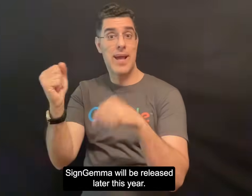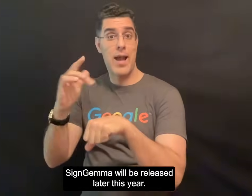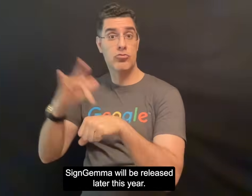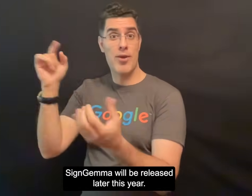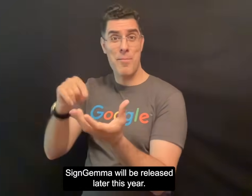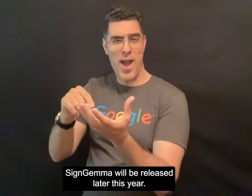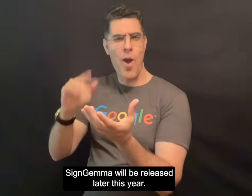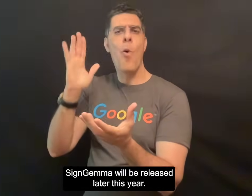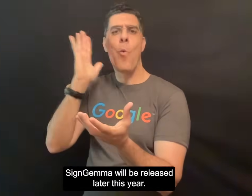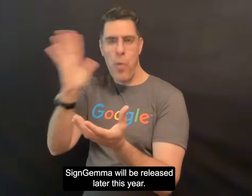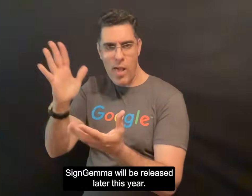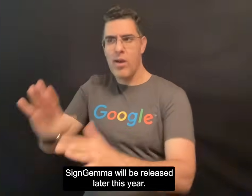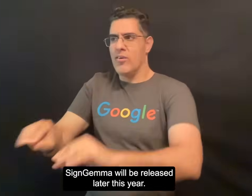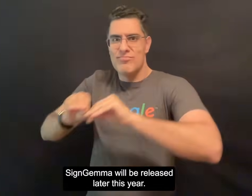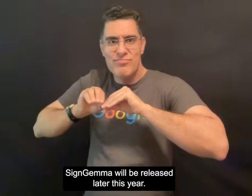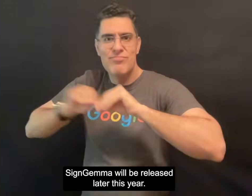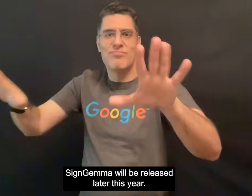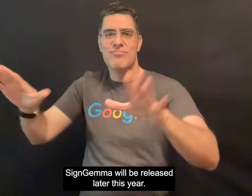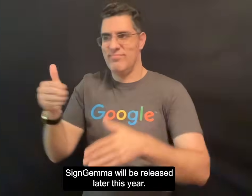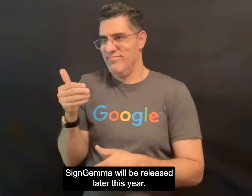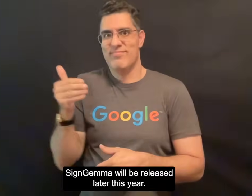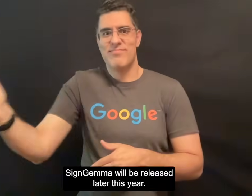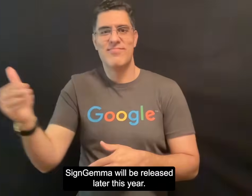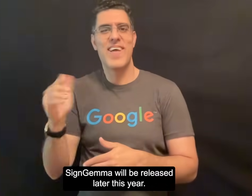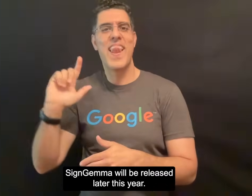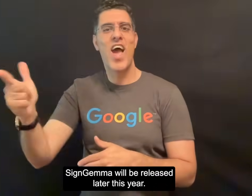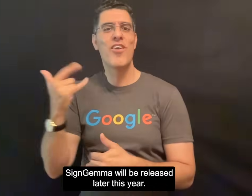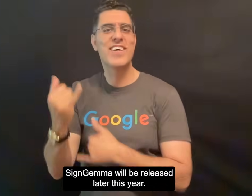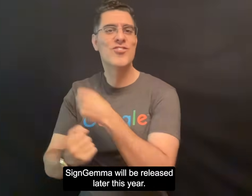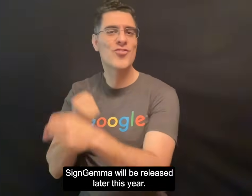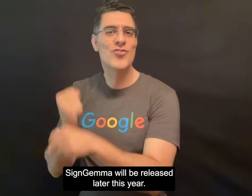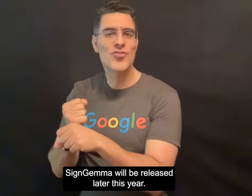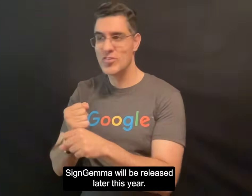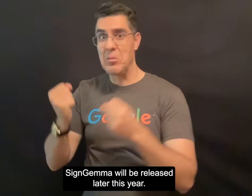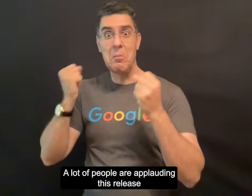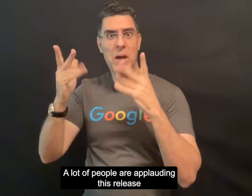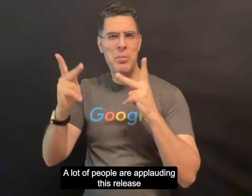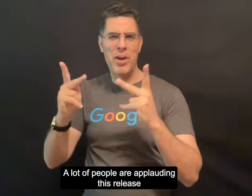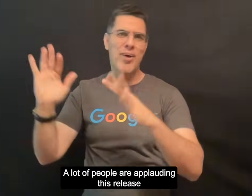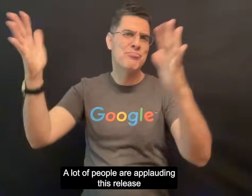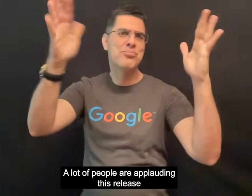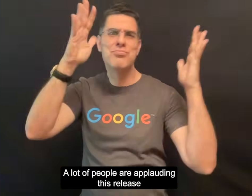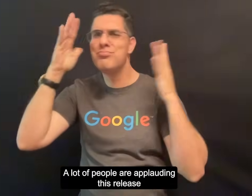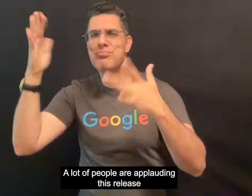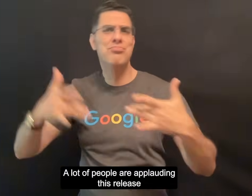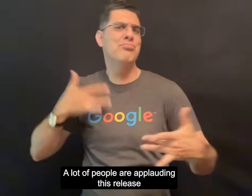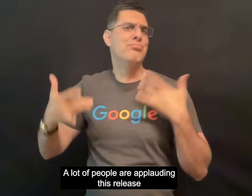Sign Gemma will be released later this year. A lot of people are applauding